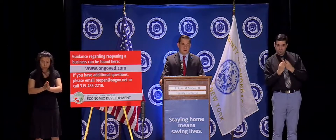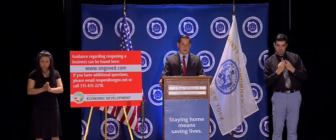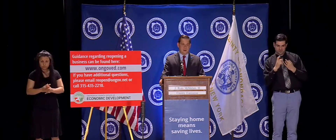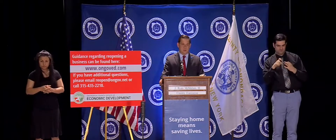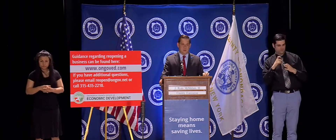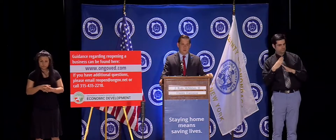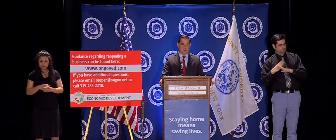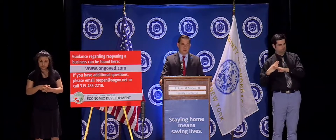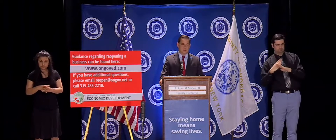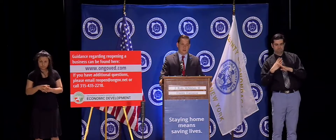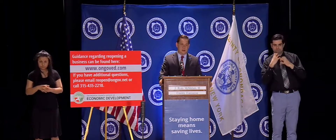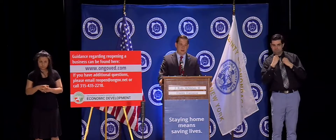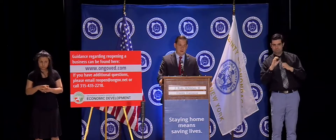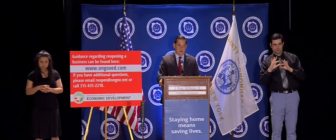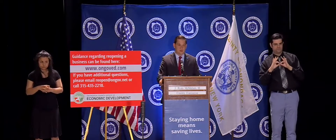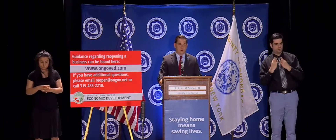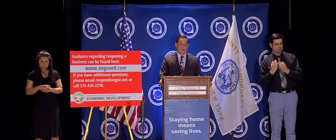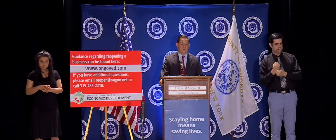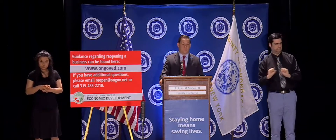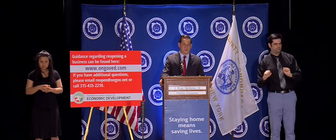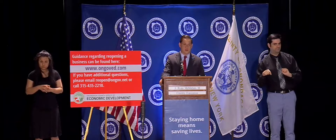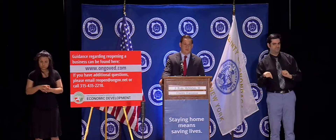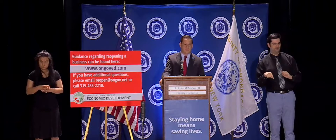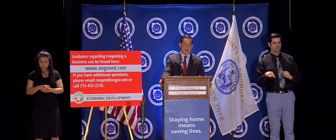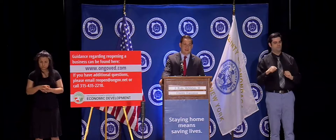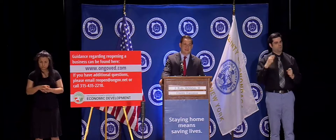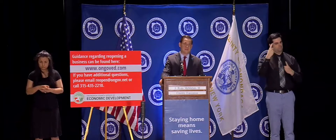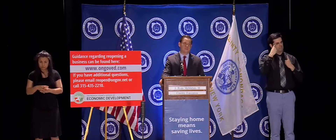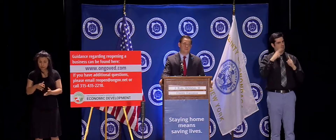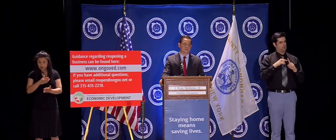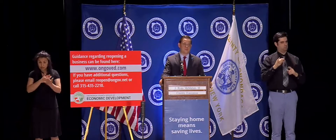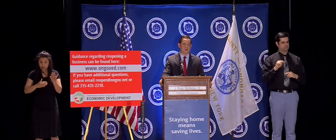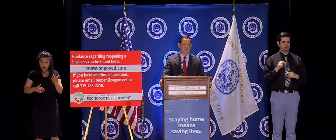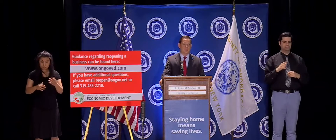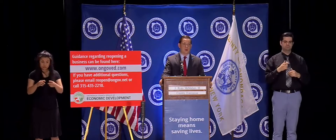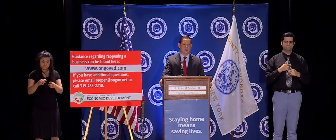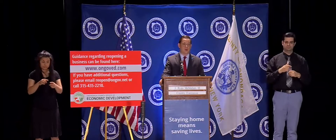asymptomatic in the community, and 44% of the last,